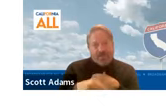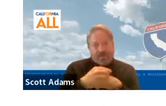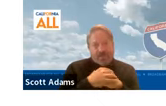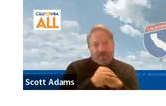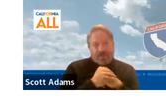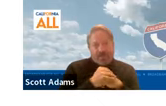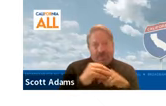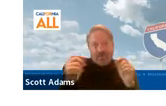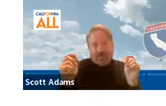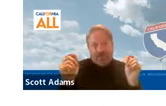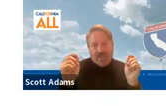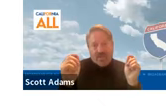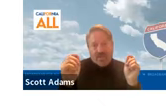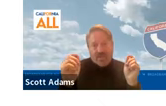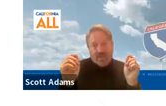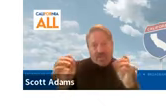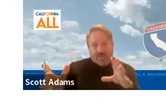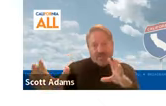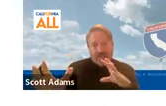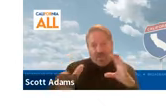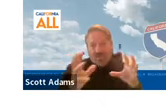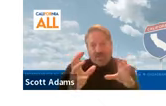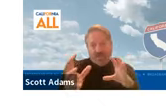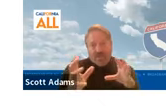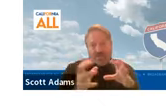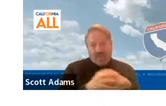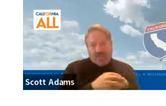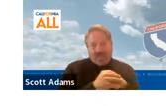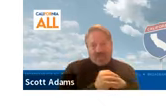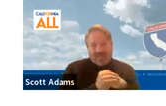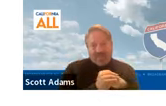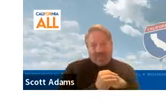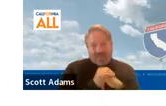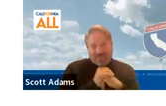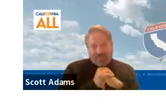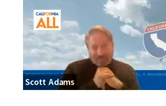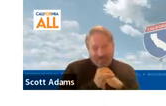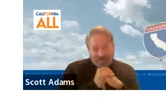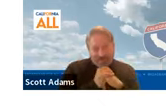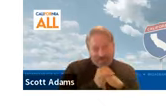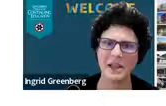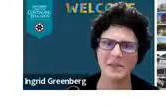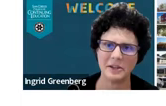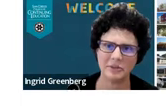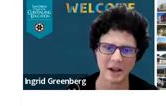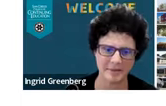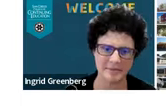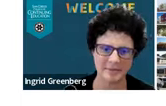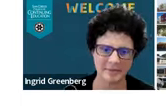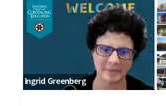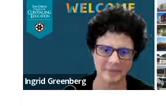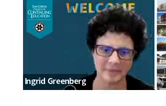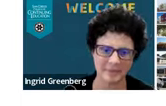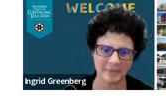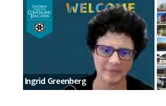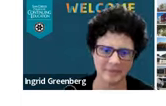kick it back over to Sean because she has another piece that she needs to talk to folks about. Okay, thank you, Scott.